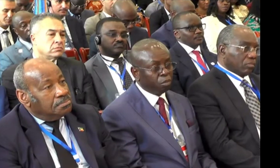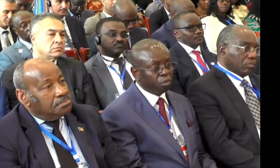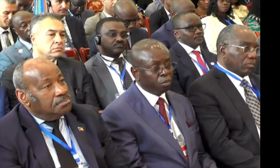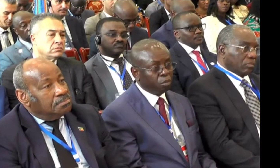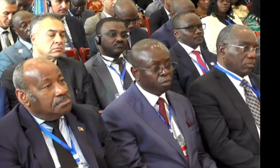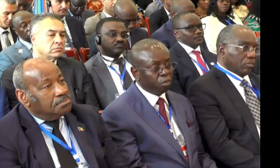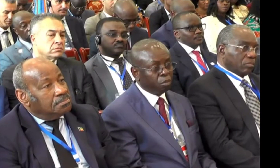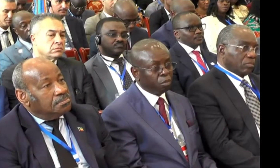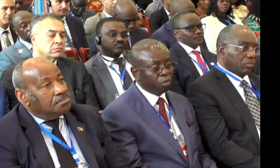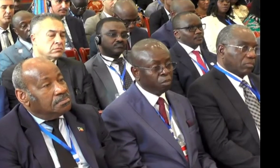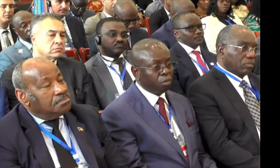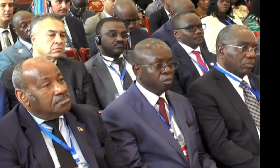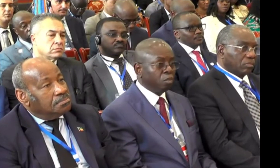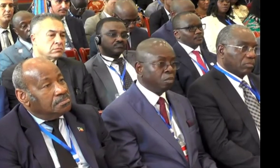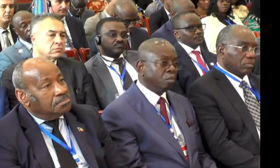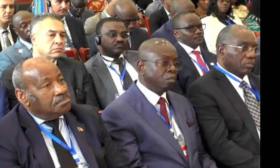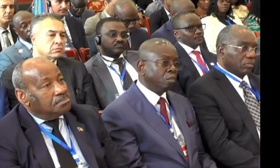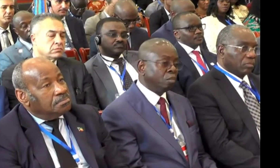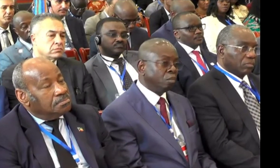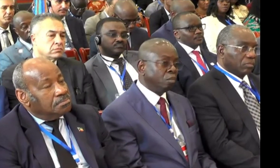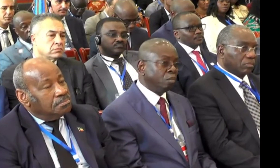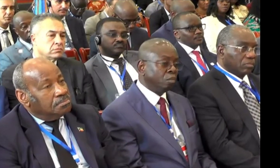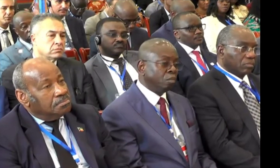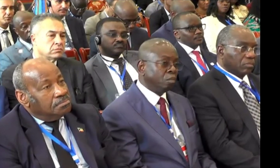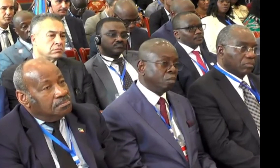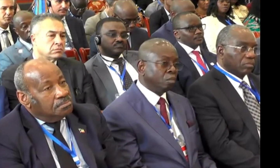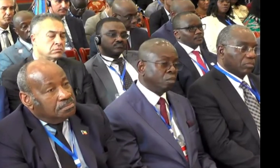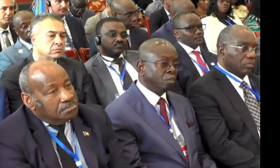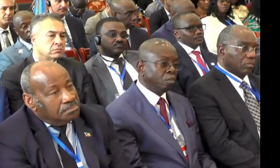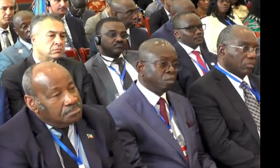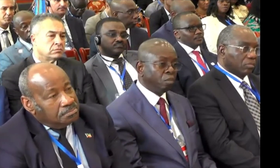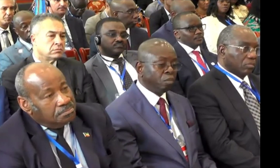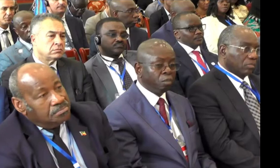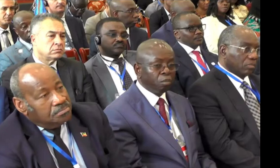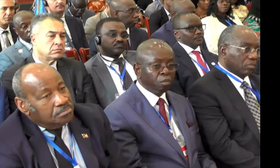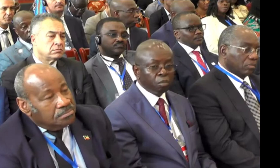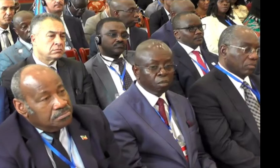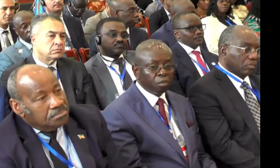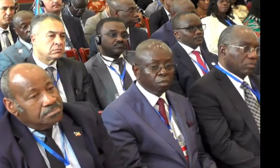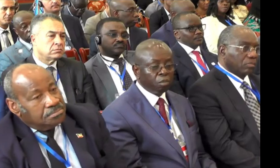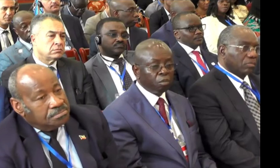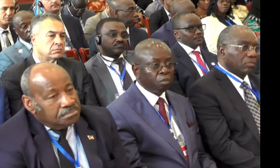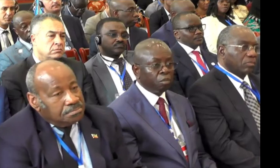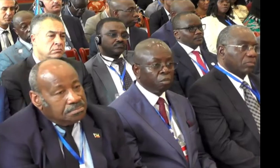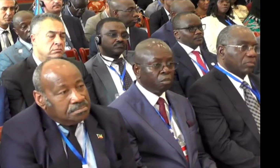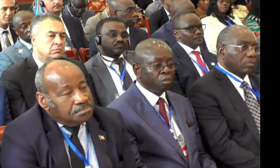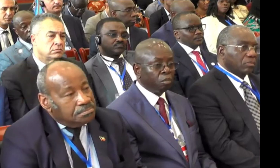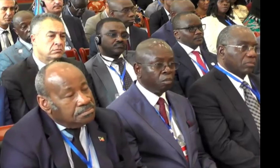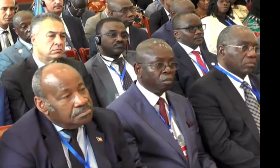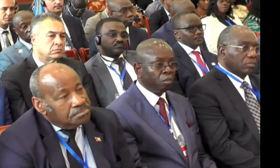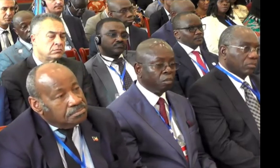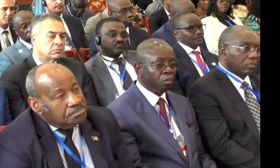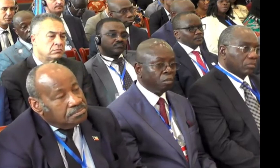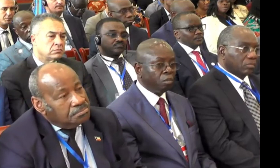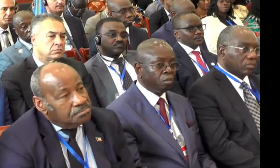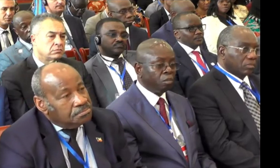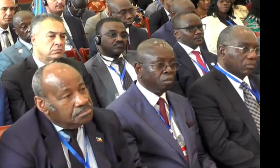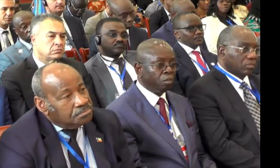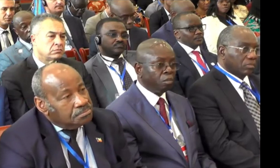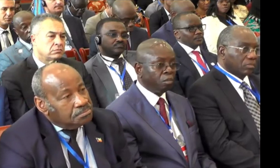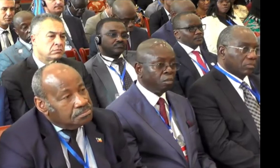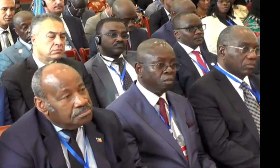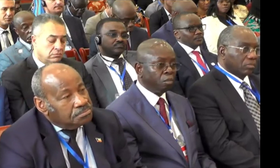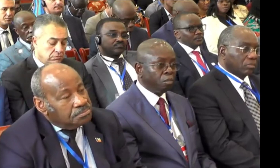revised element paper of the co-chairs, which acknowledges Africa's legitimate demands and the urgent need